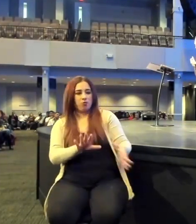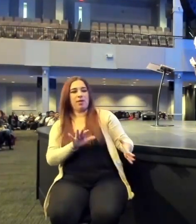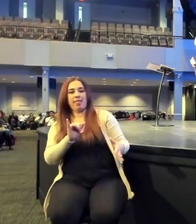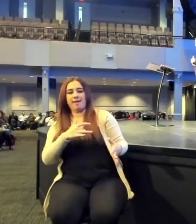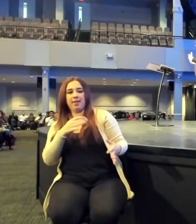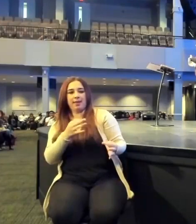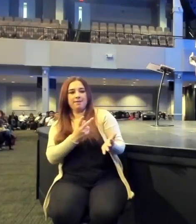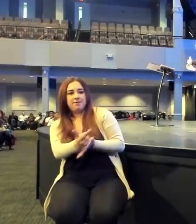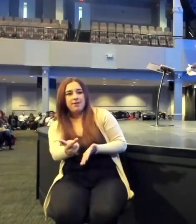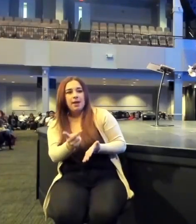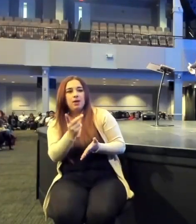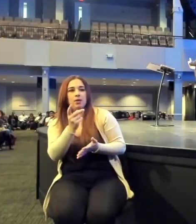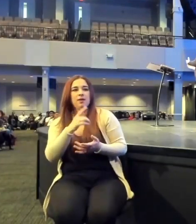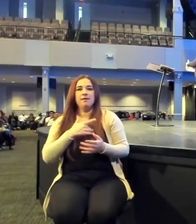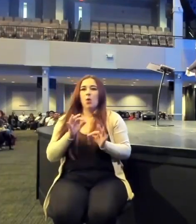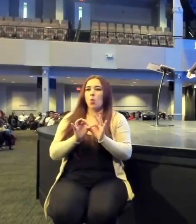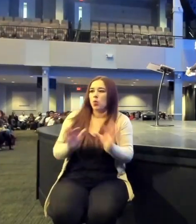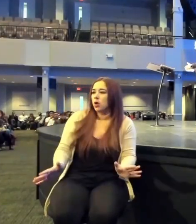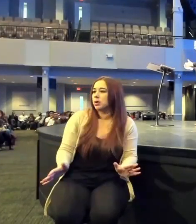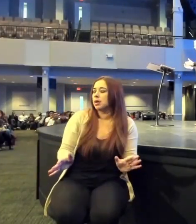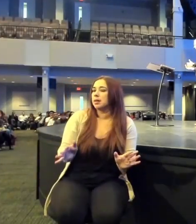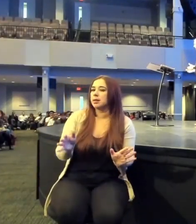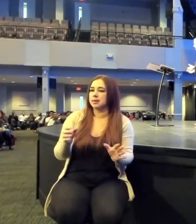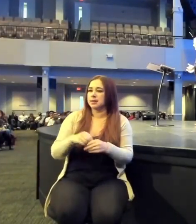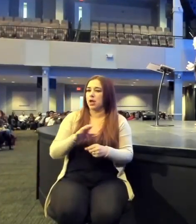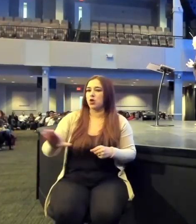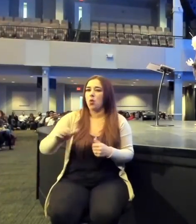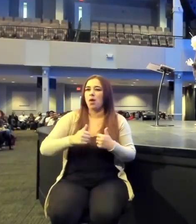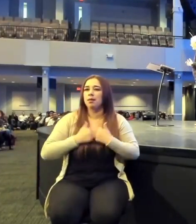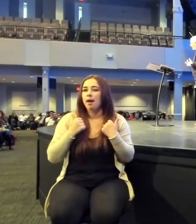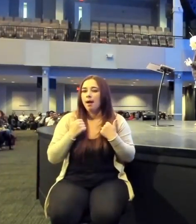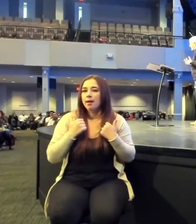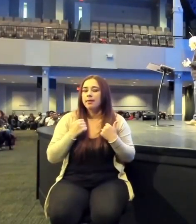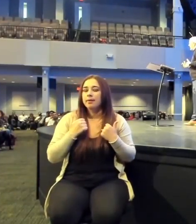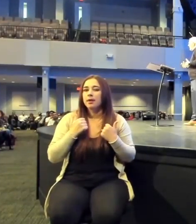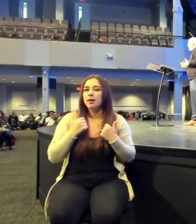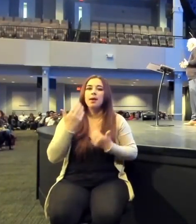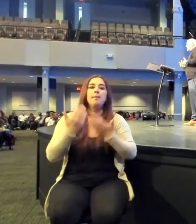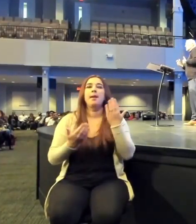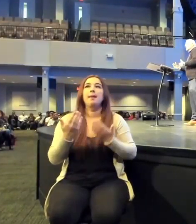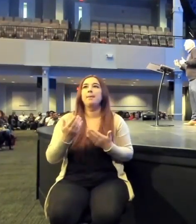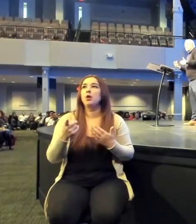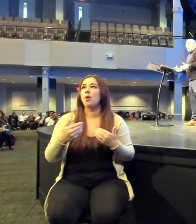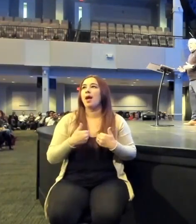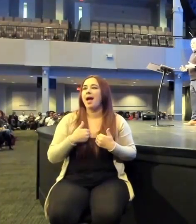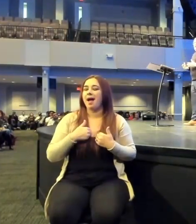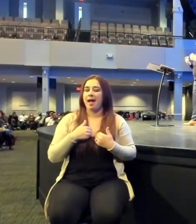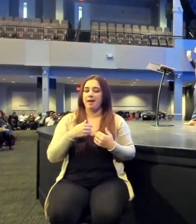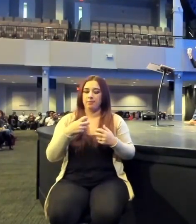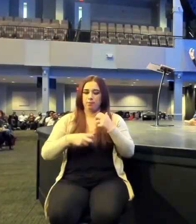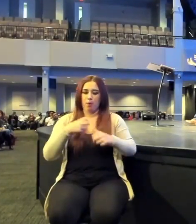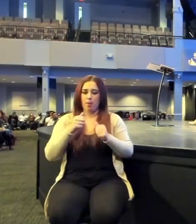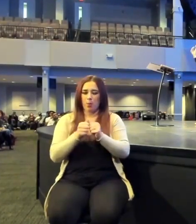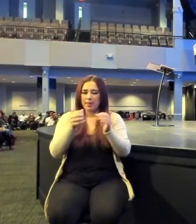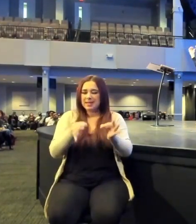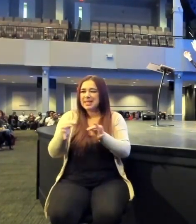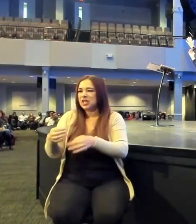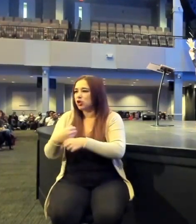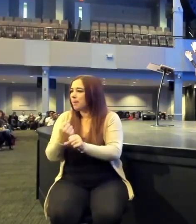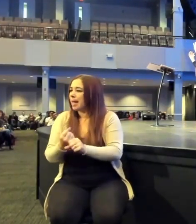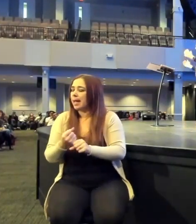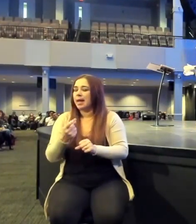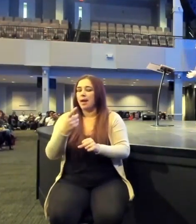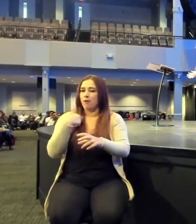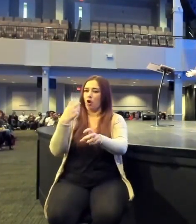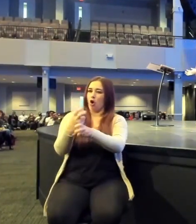your sense of feeling worthless at some level in your life. Then you begin to suffer with decision making. You have a hard time